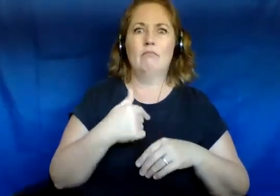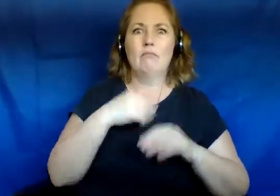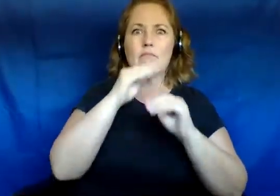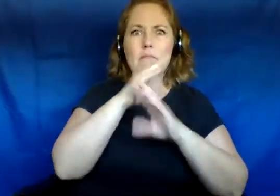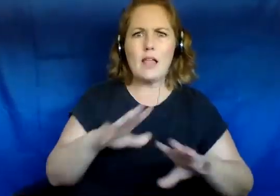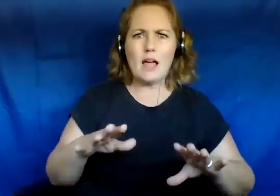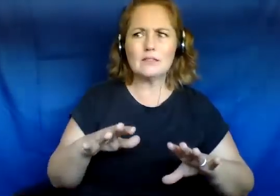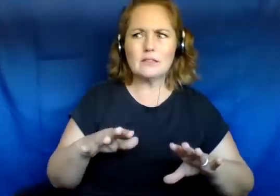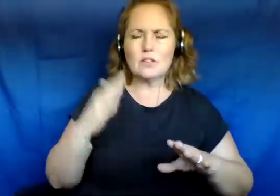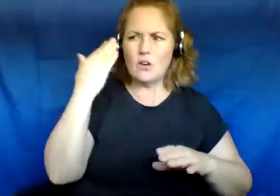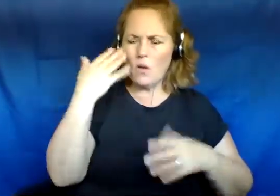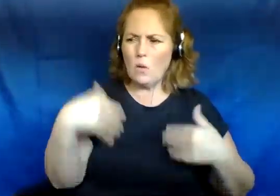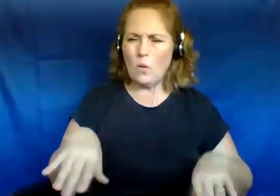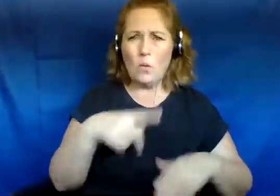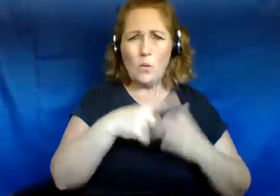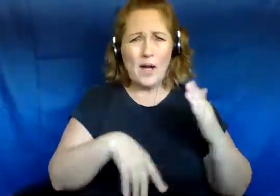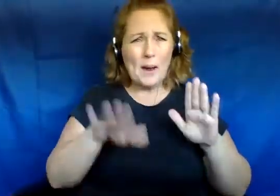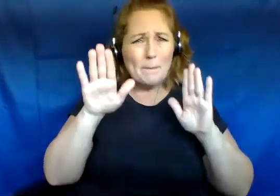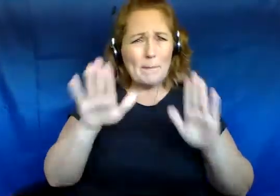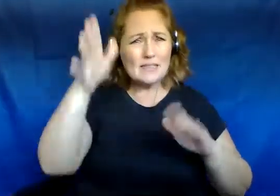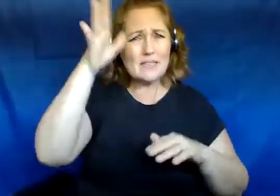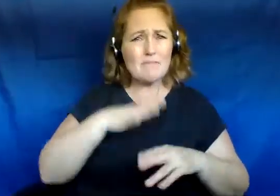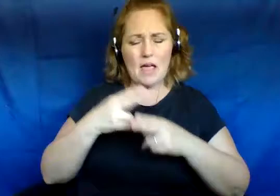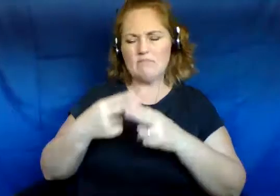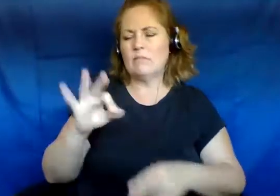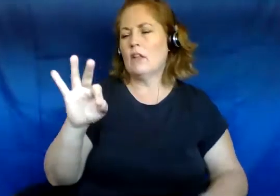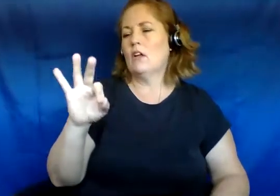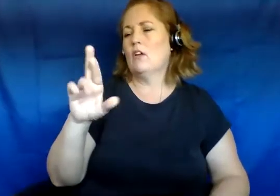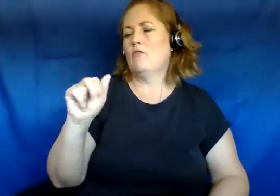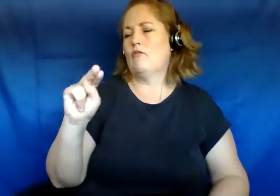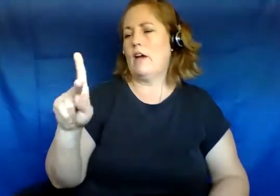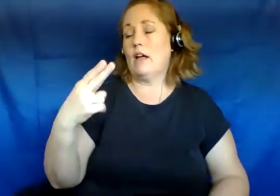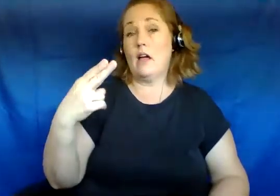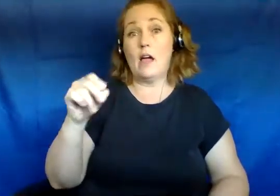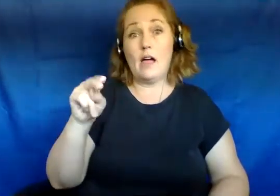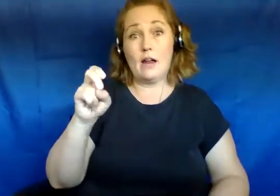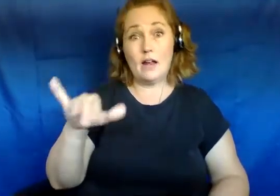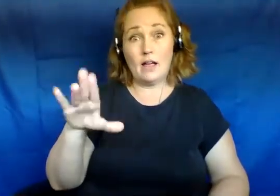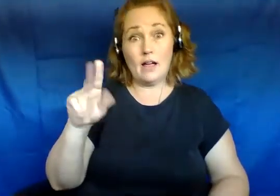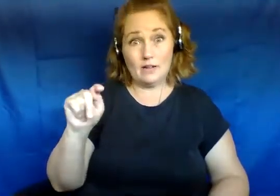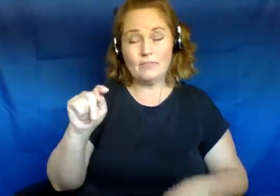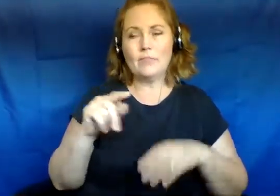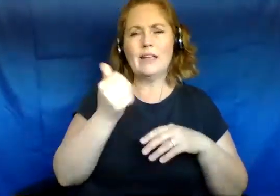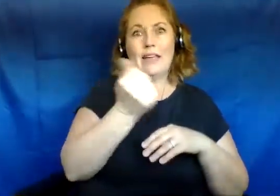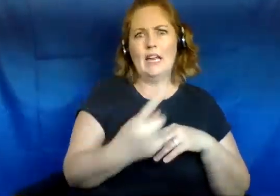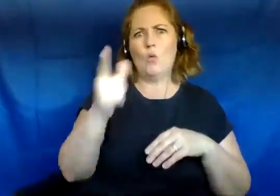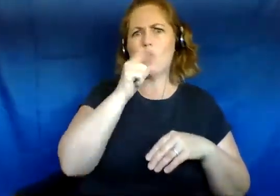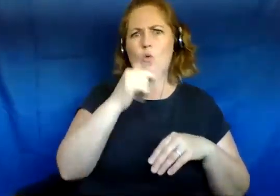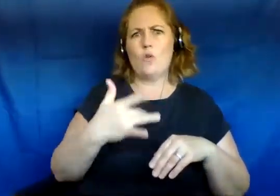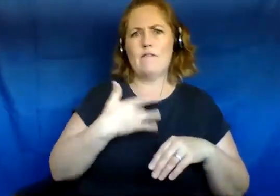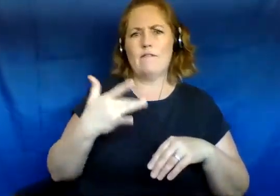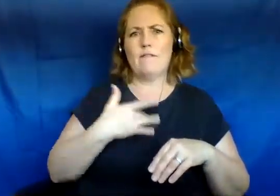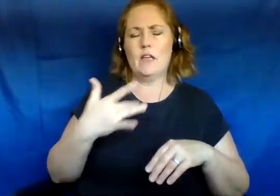an amazing man in Southern California by the name of Frank Honeycutt. And anybody who was touched by